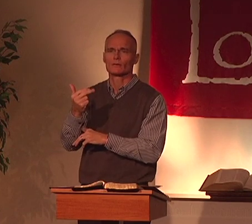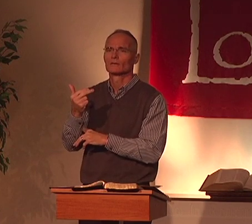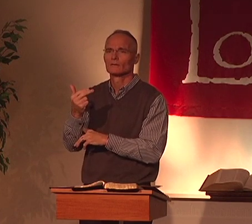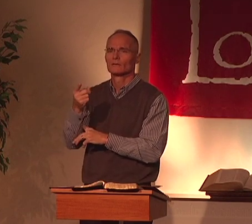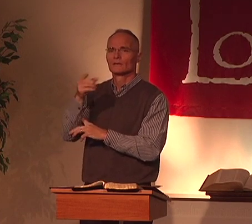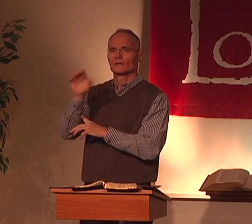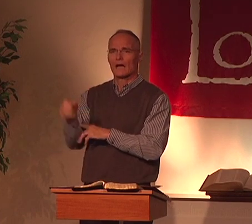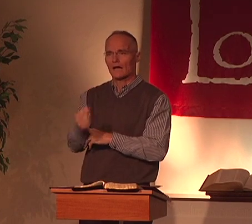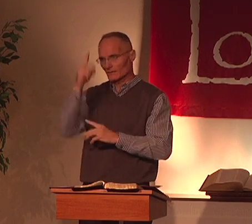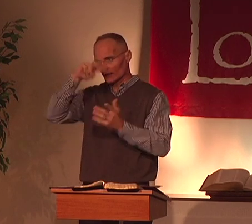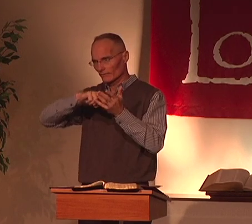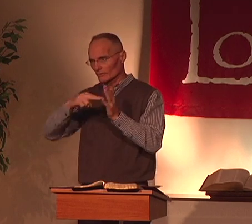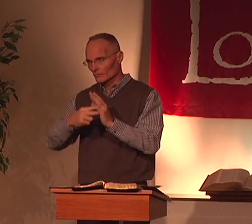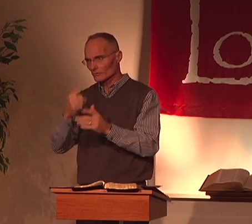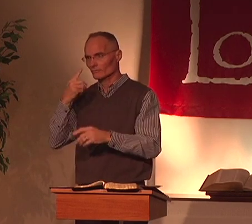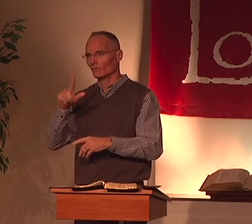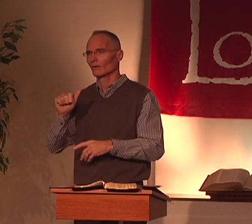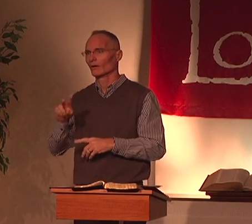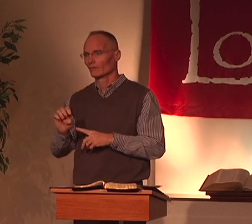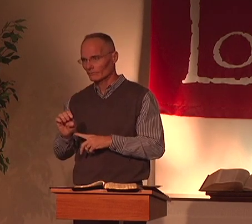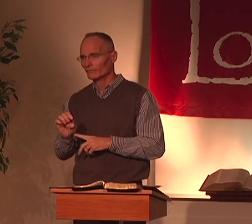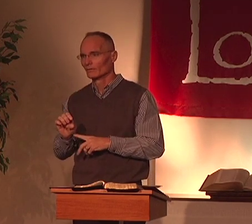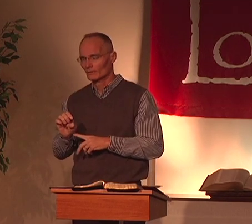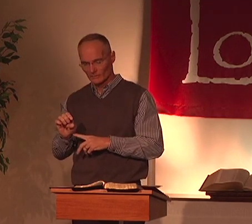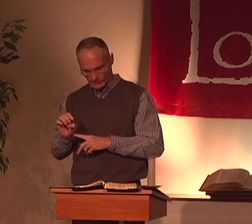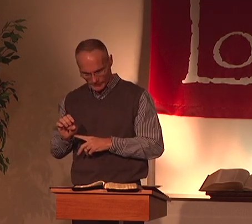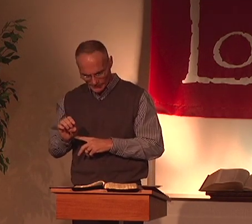chapter 13 God's definition of love